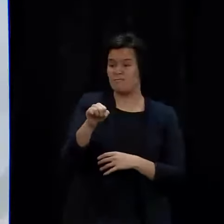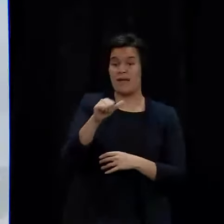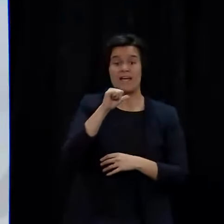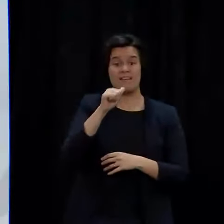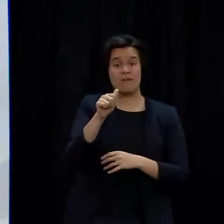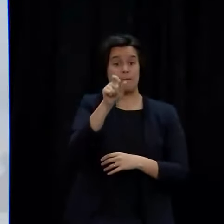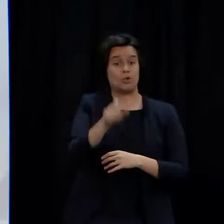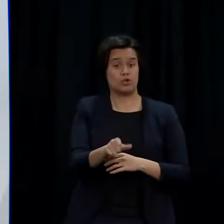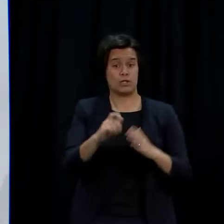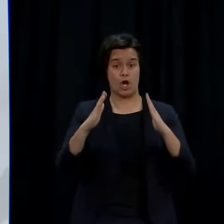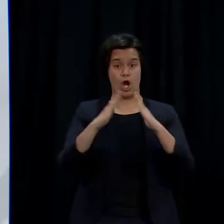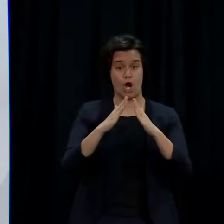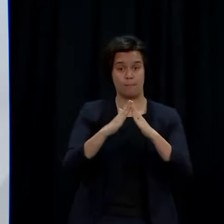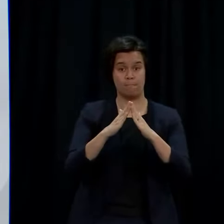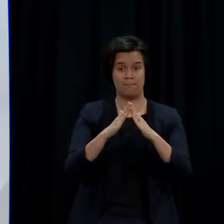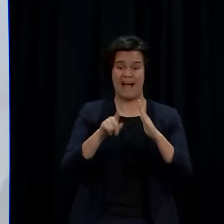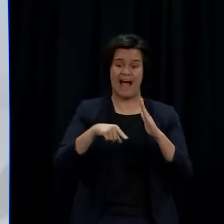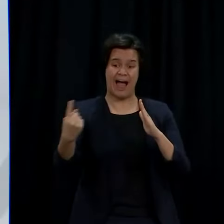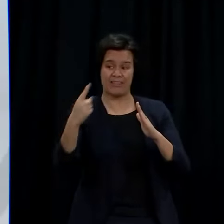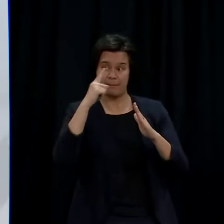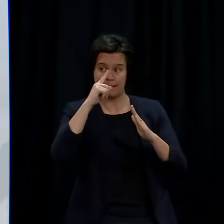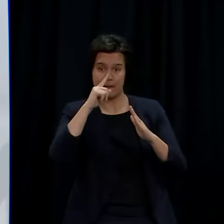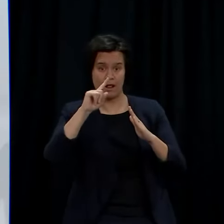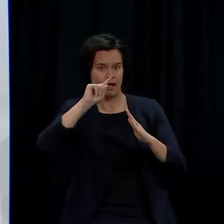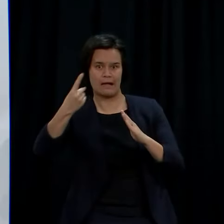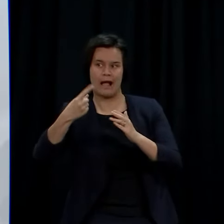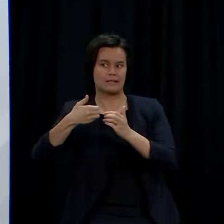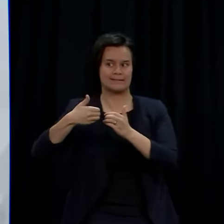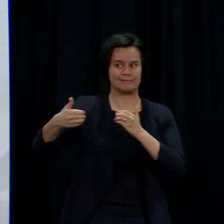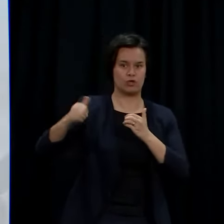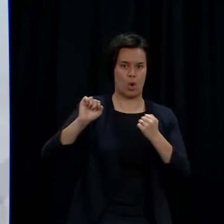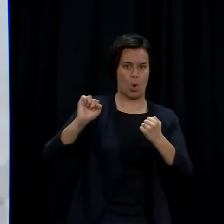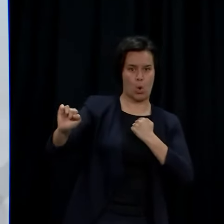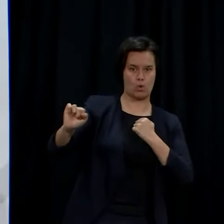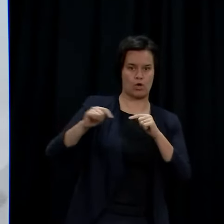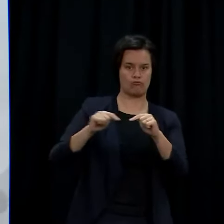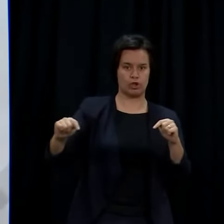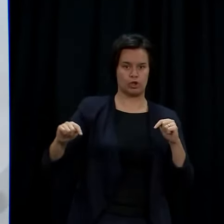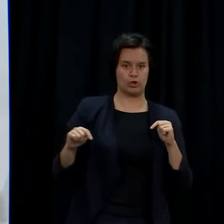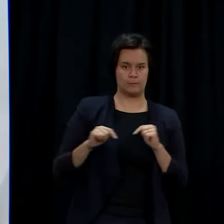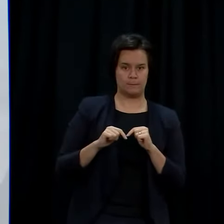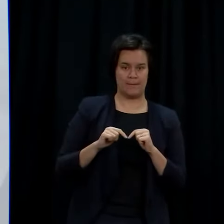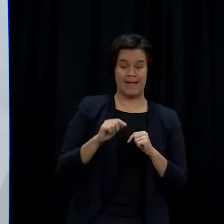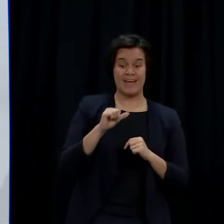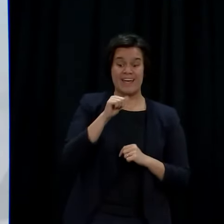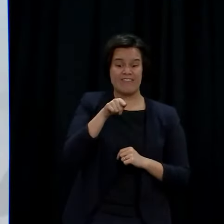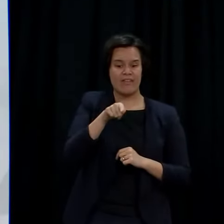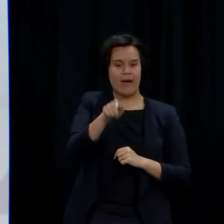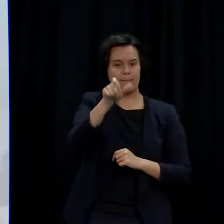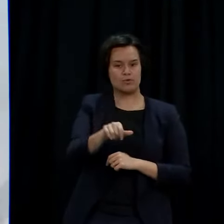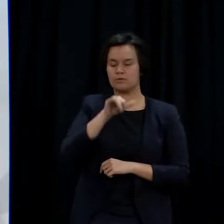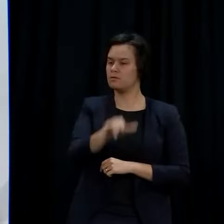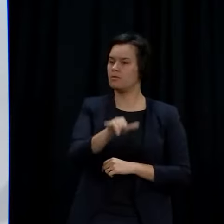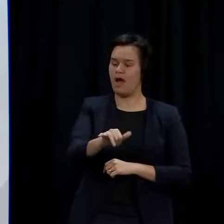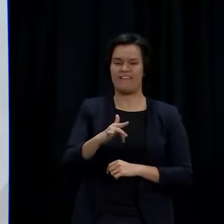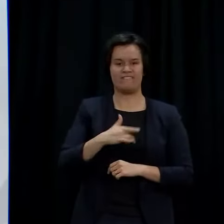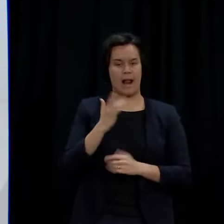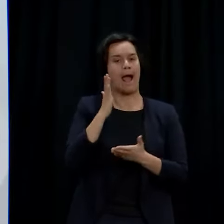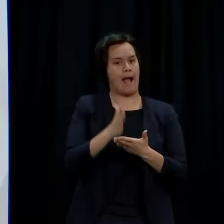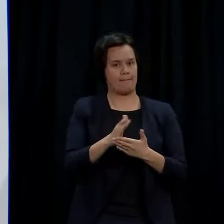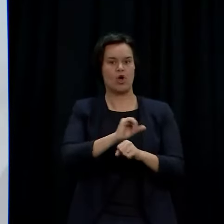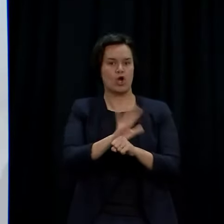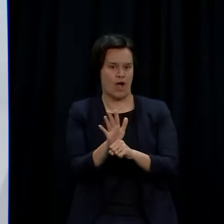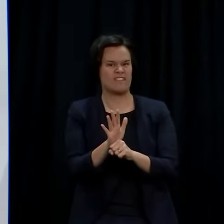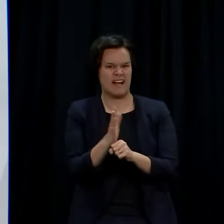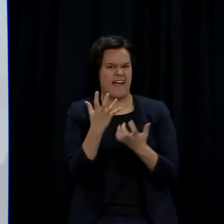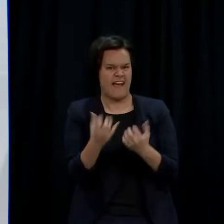at home are for people who we have a strong feeling they will become cases. So those people are automatically moved in as